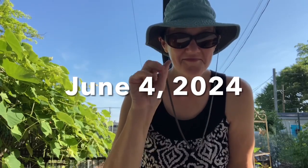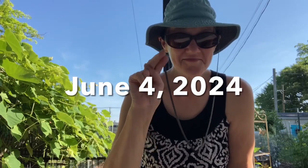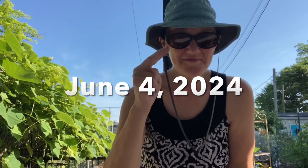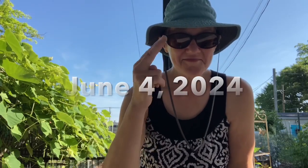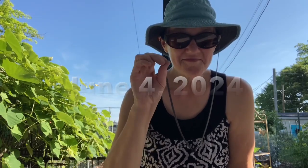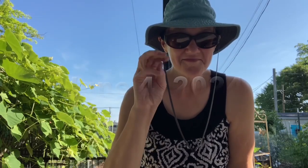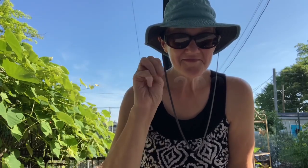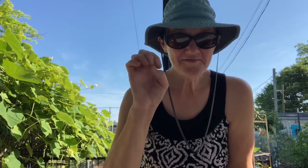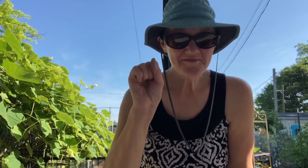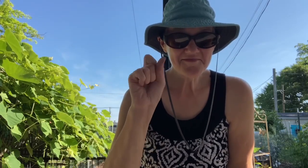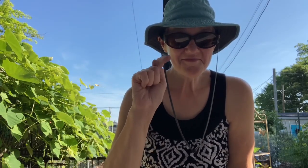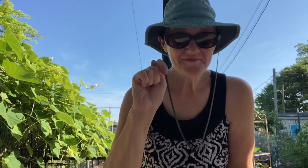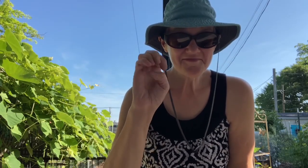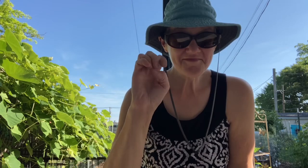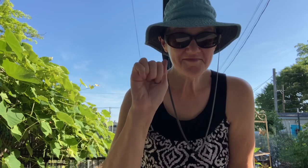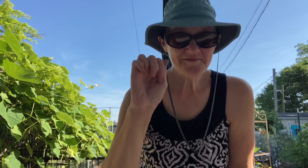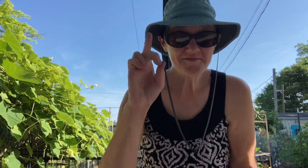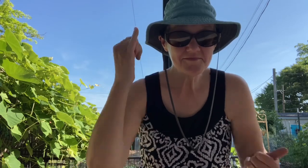Urban Homestead.